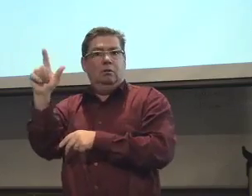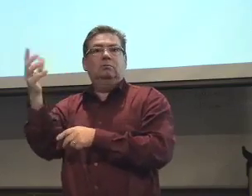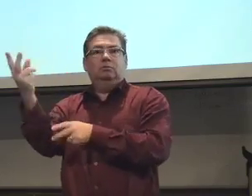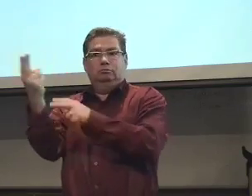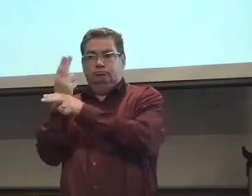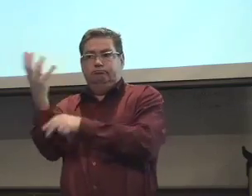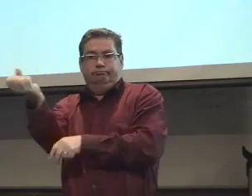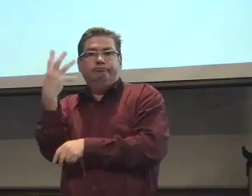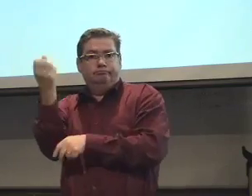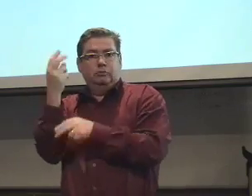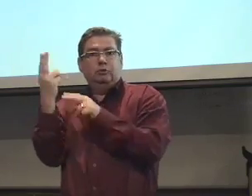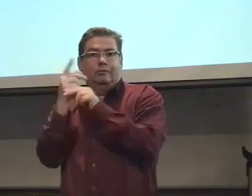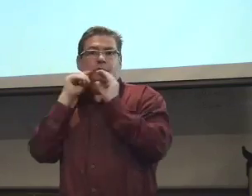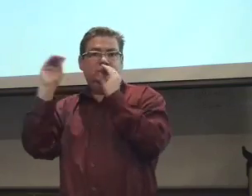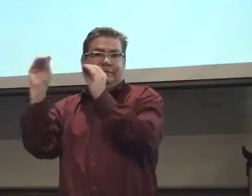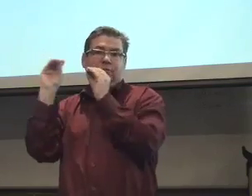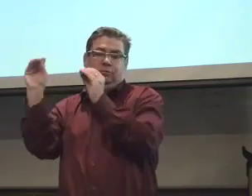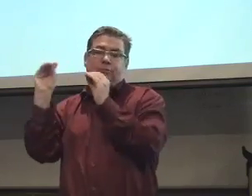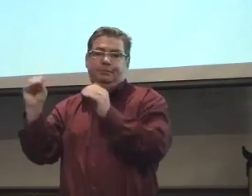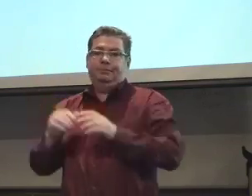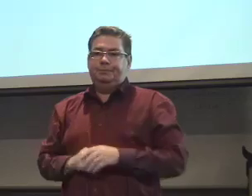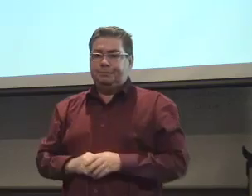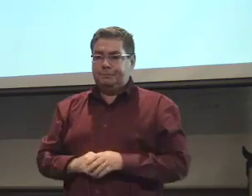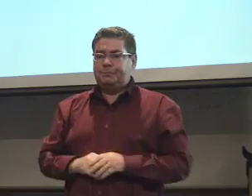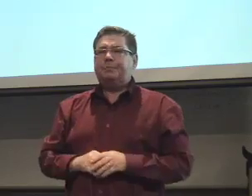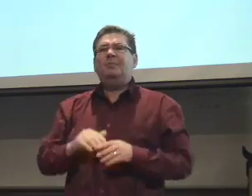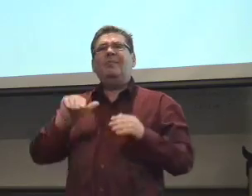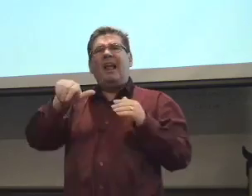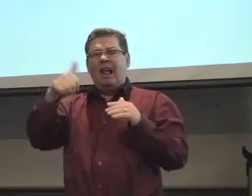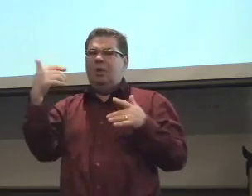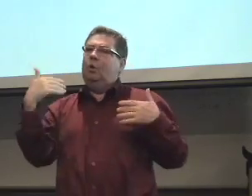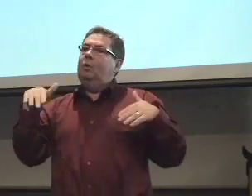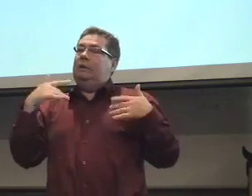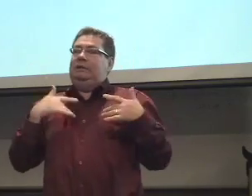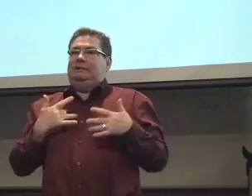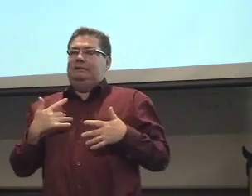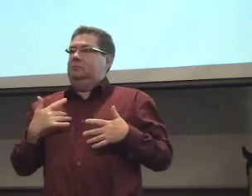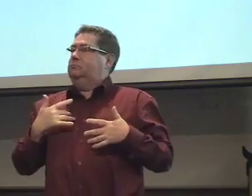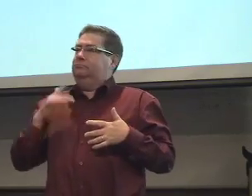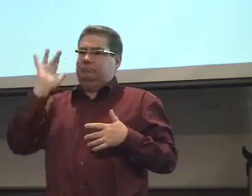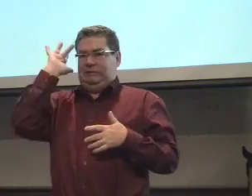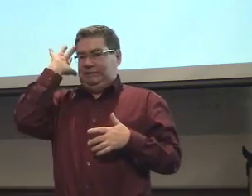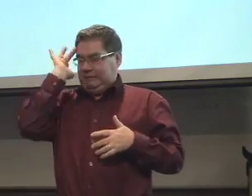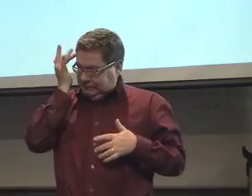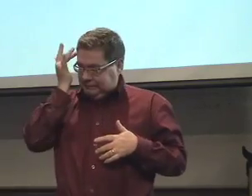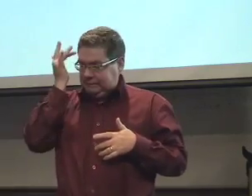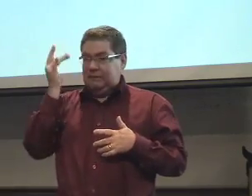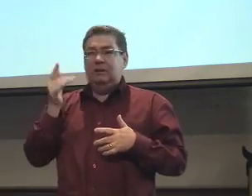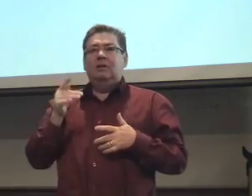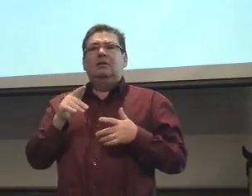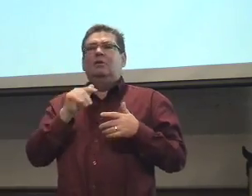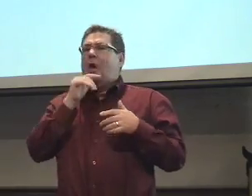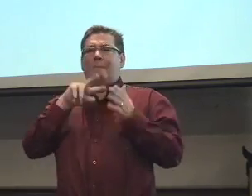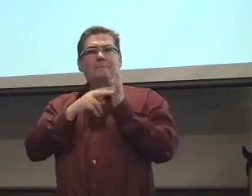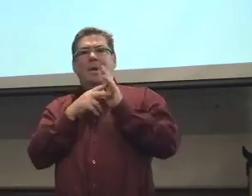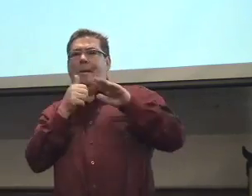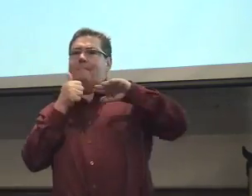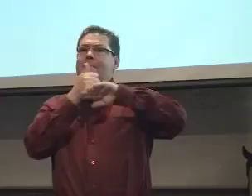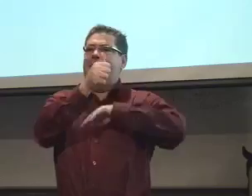The second factor, which is the most heinous, I believe, of all, and not because teachers are evil, this is the way I learned to teach, is